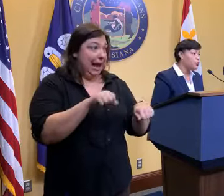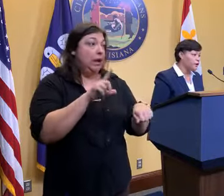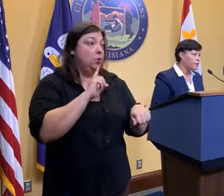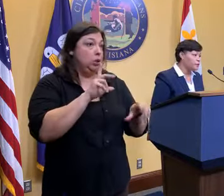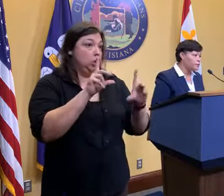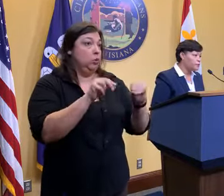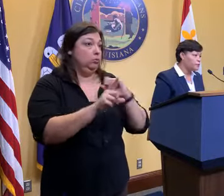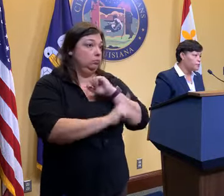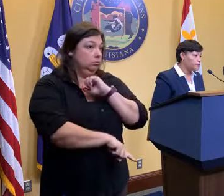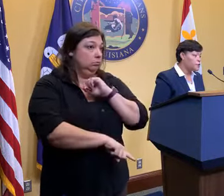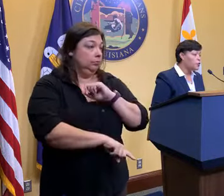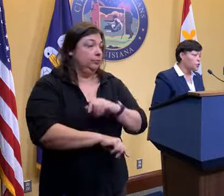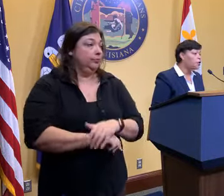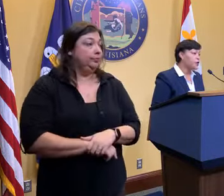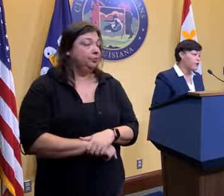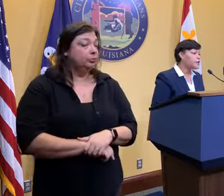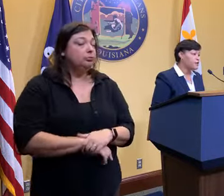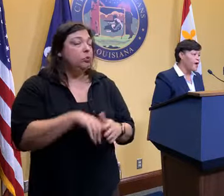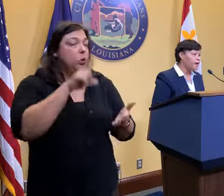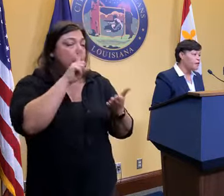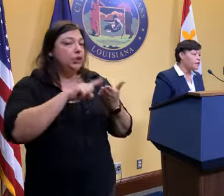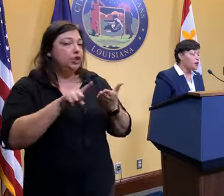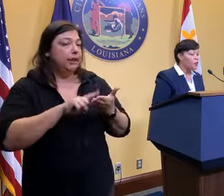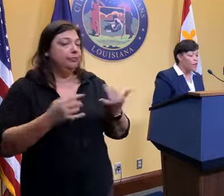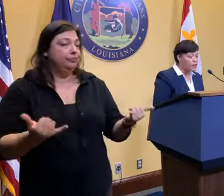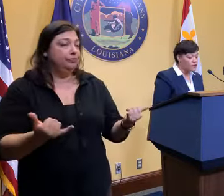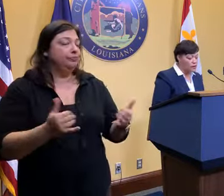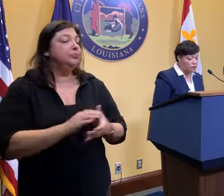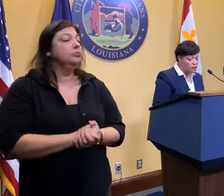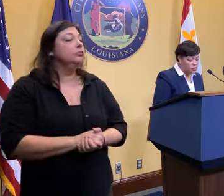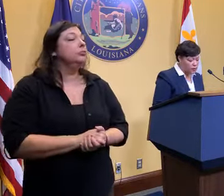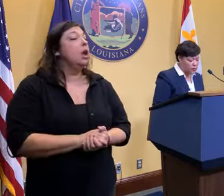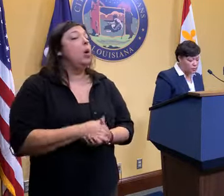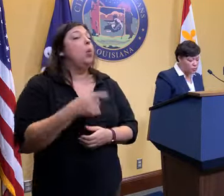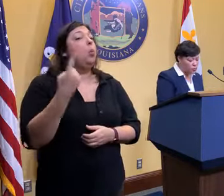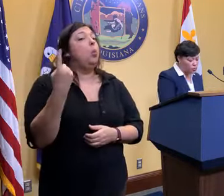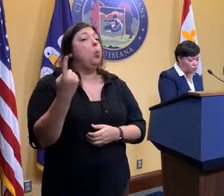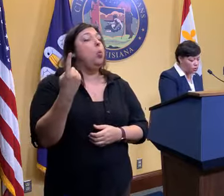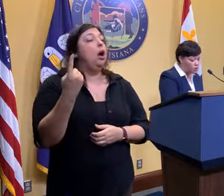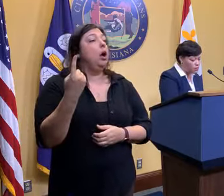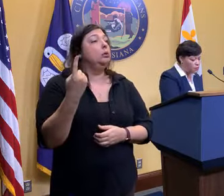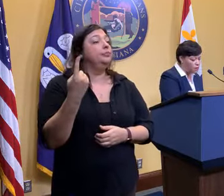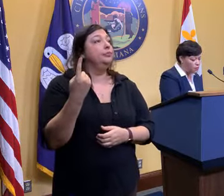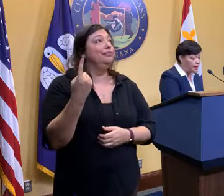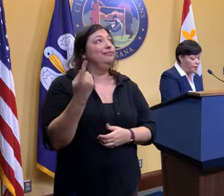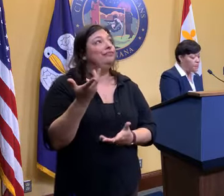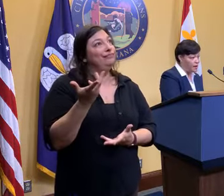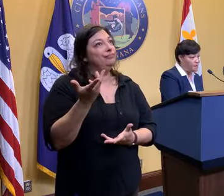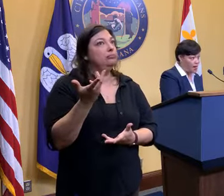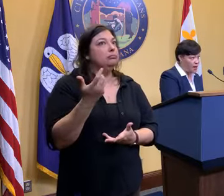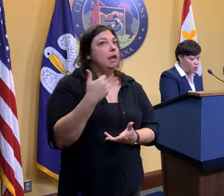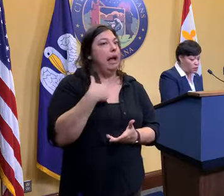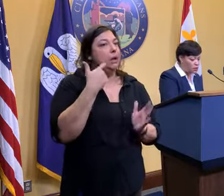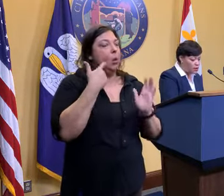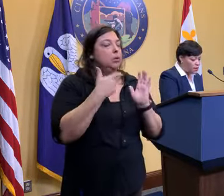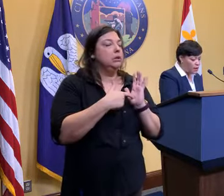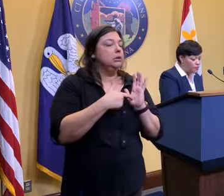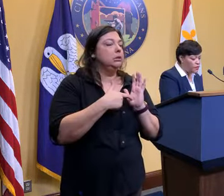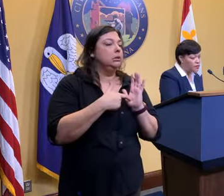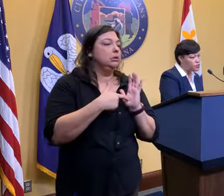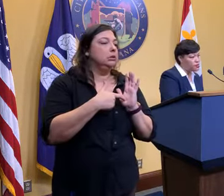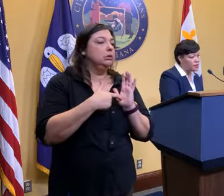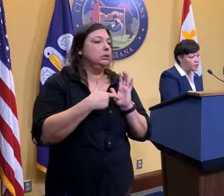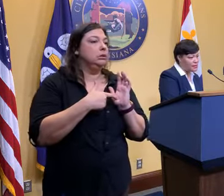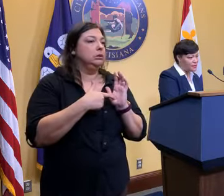do it? So we're looking into that. And one of the constraints too, in terms of that I found, that